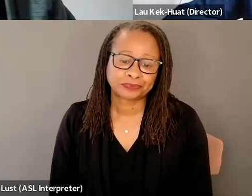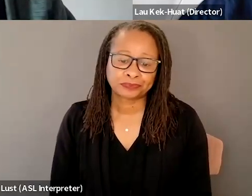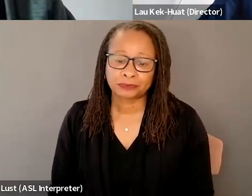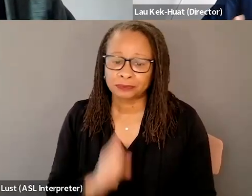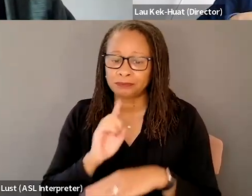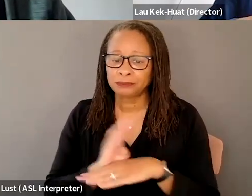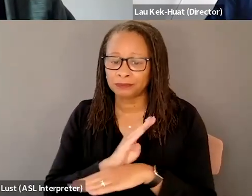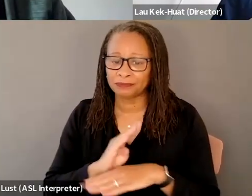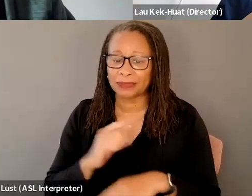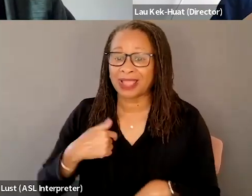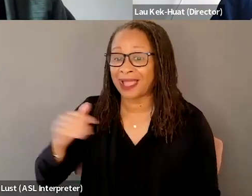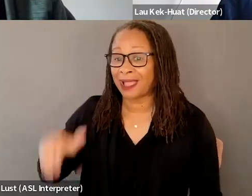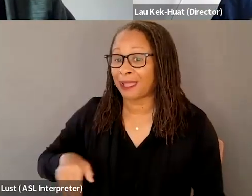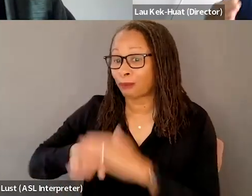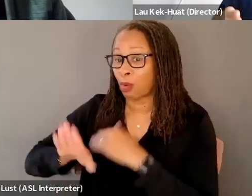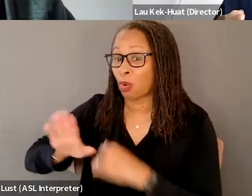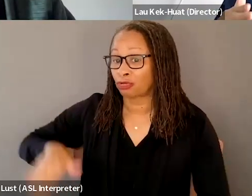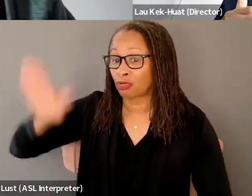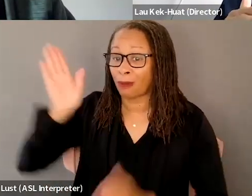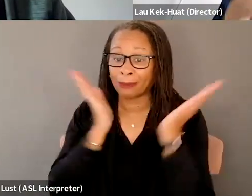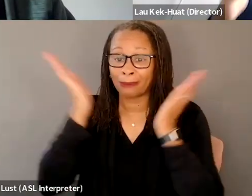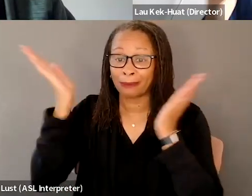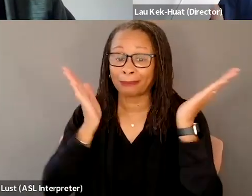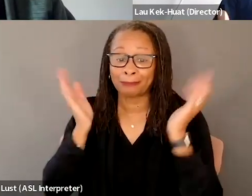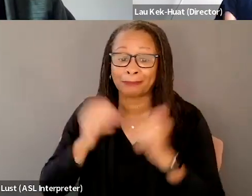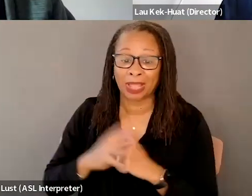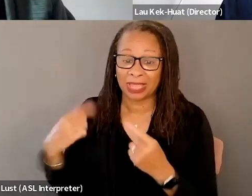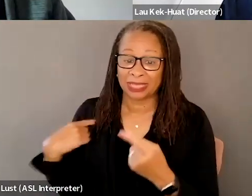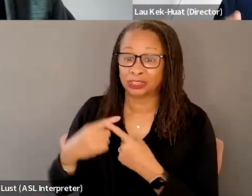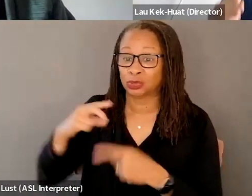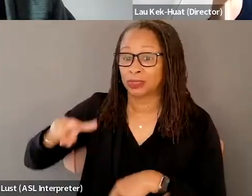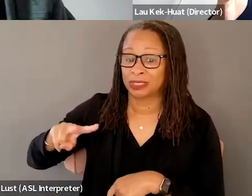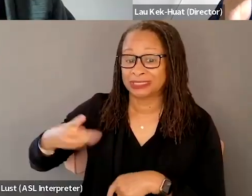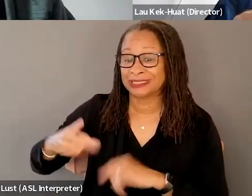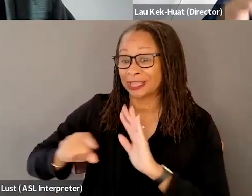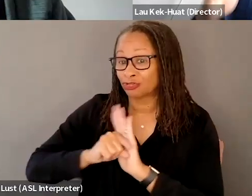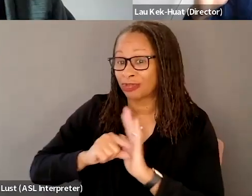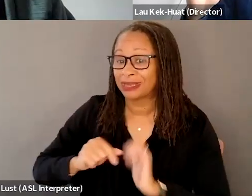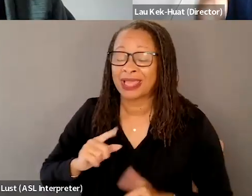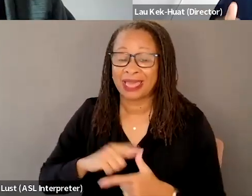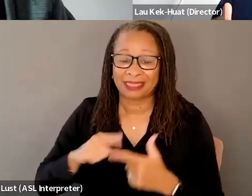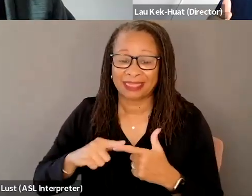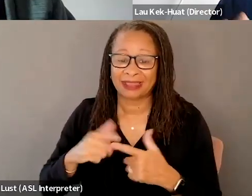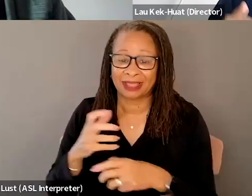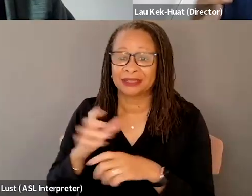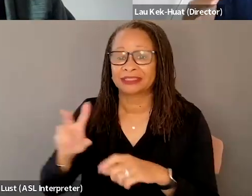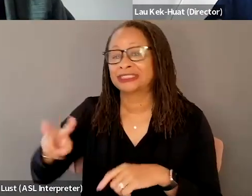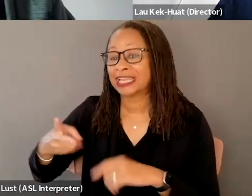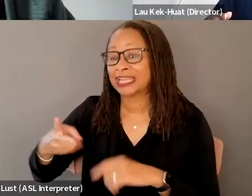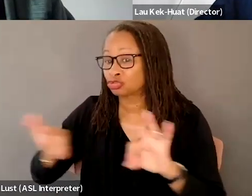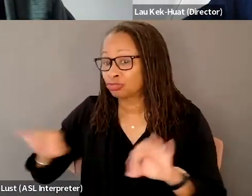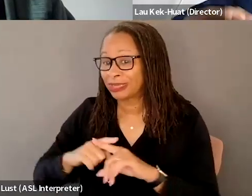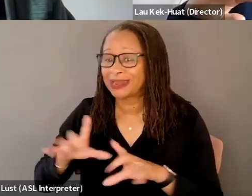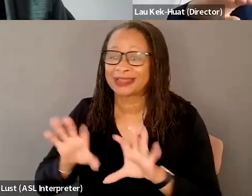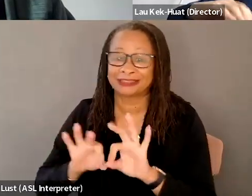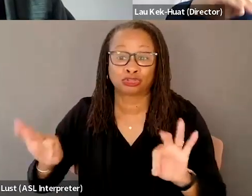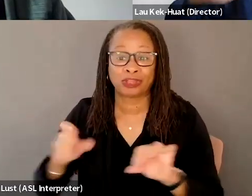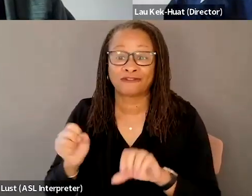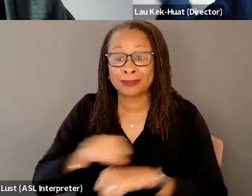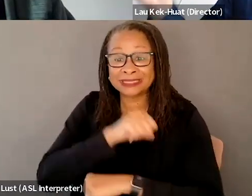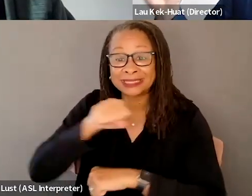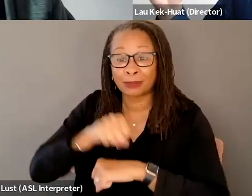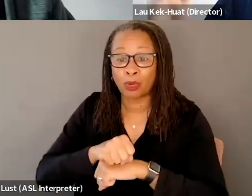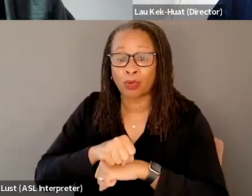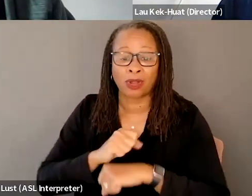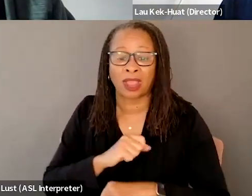I was born and grew up in Malaysia all the way until secondary, and then I did my degree in Singapore. Later on,